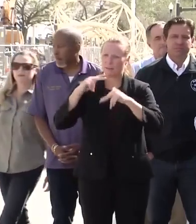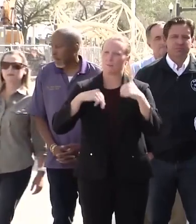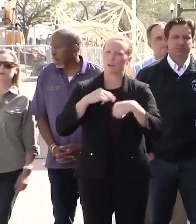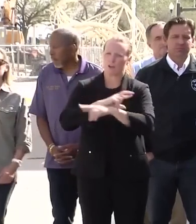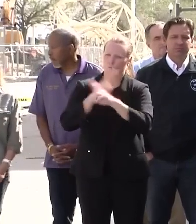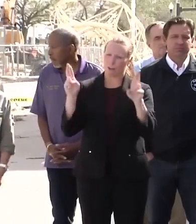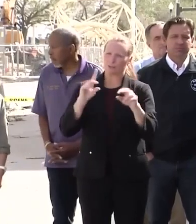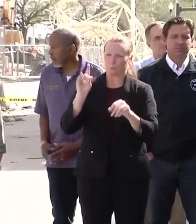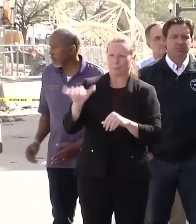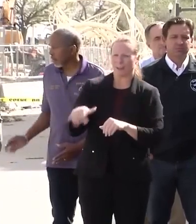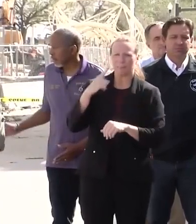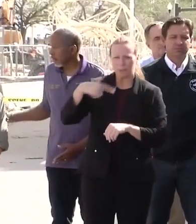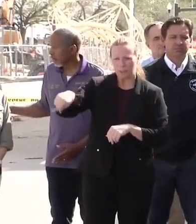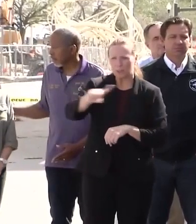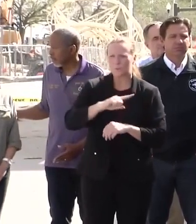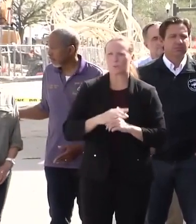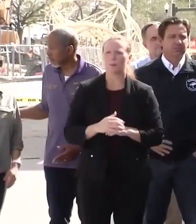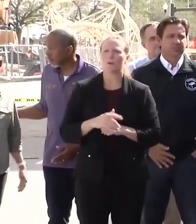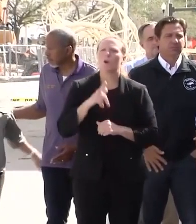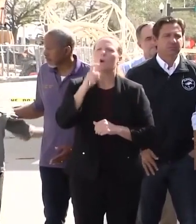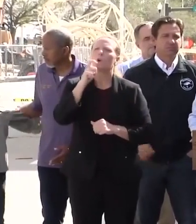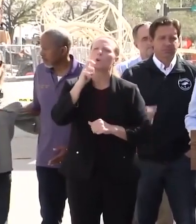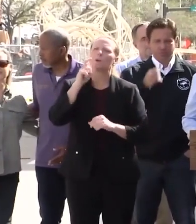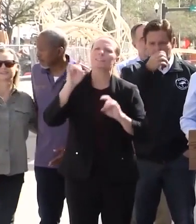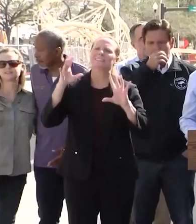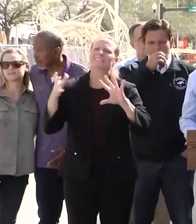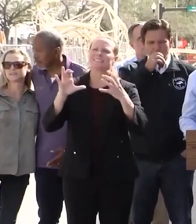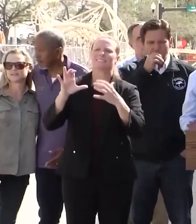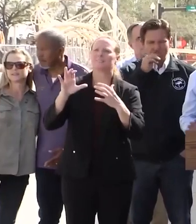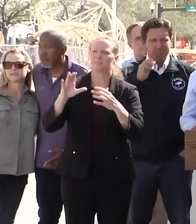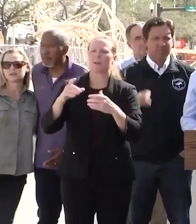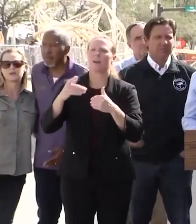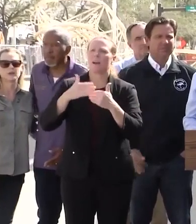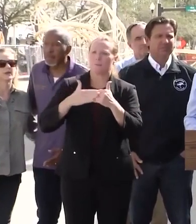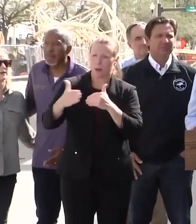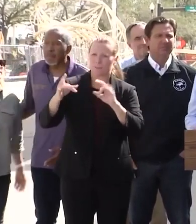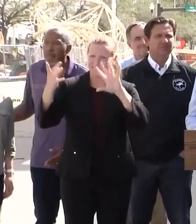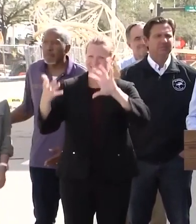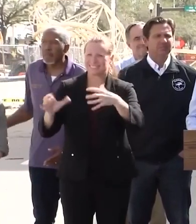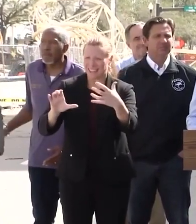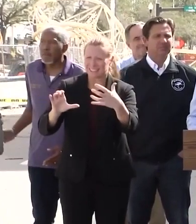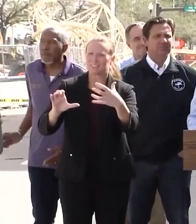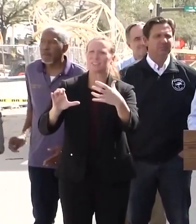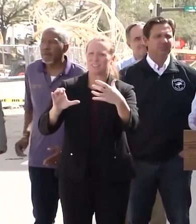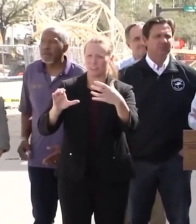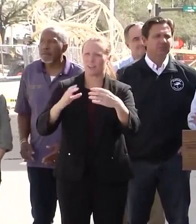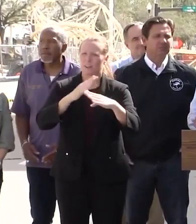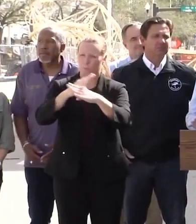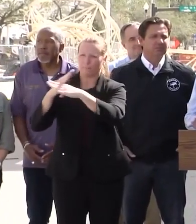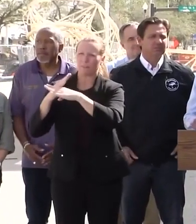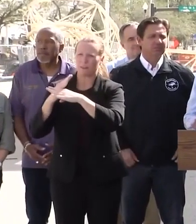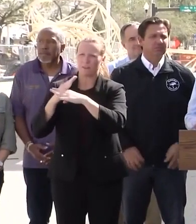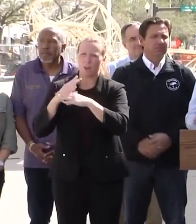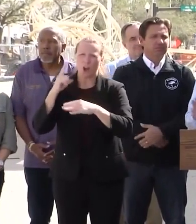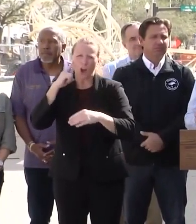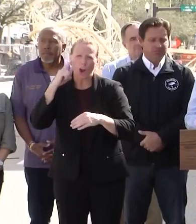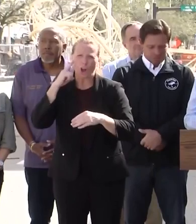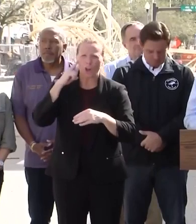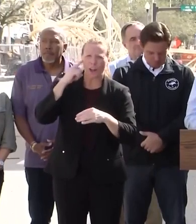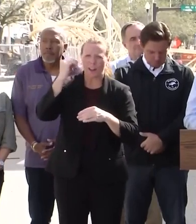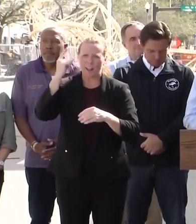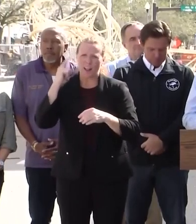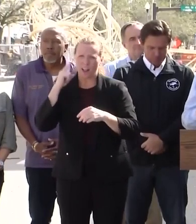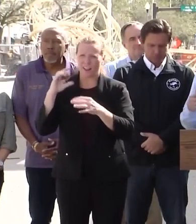you. Post-disaster fatalities are preventable. You've heard the governor talk about fatalities. I want to take a minute and just